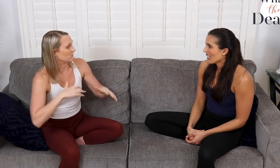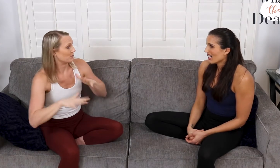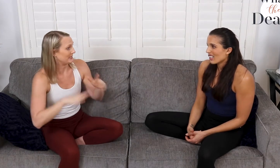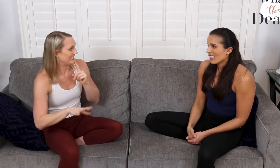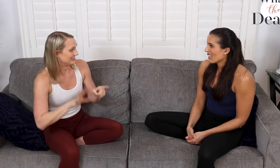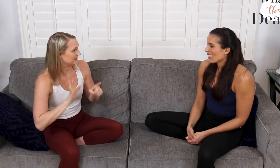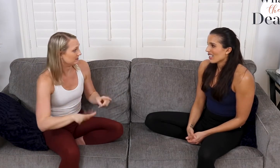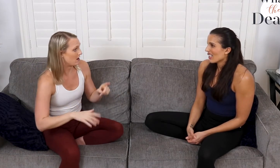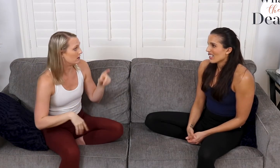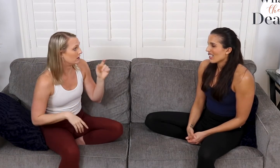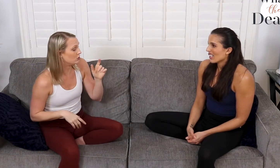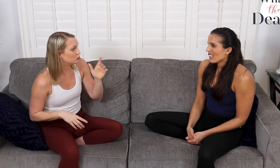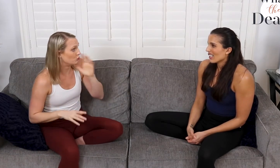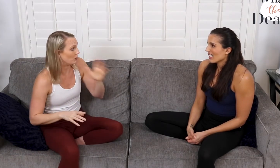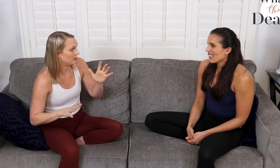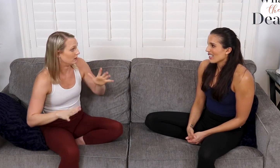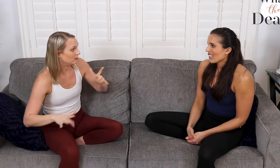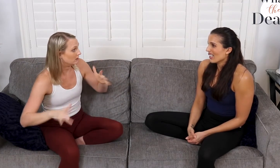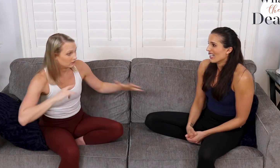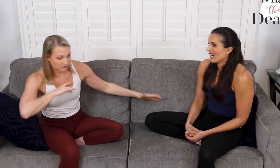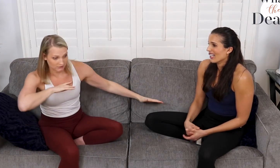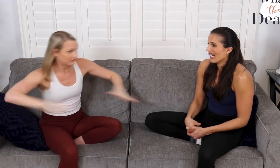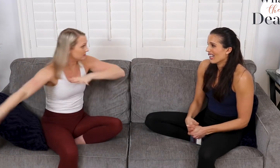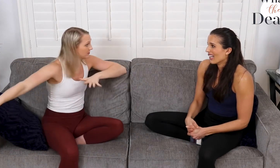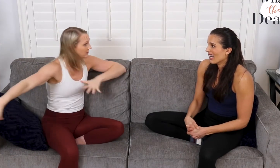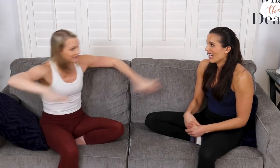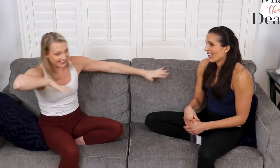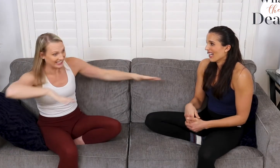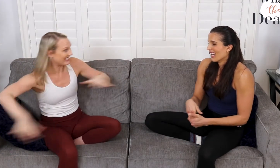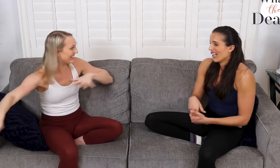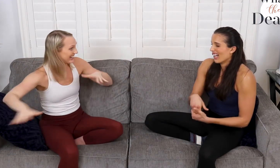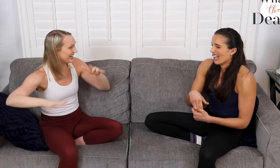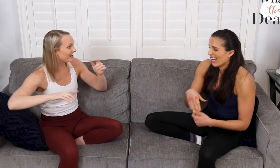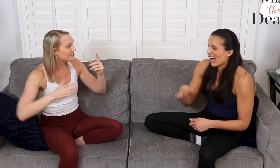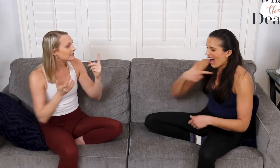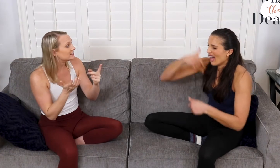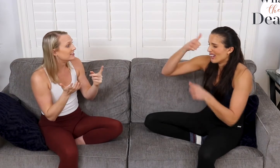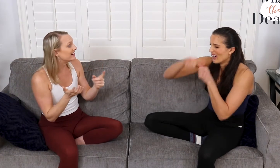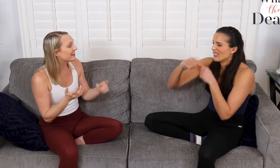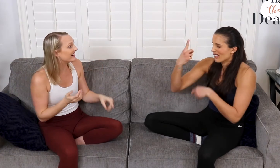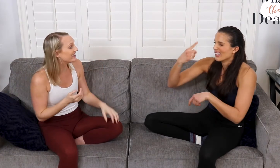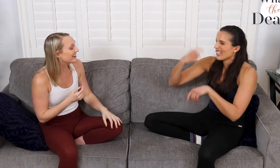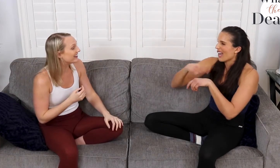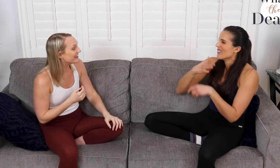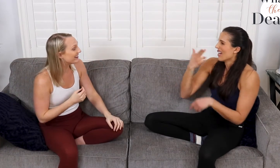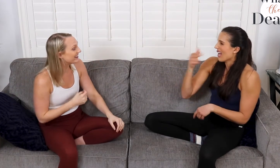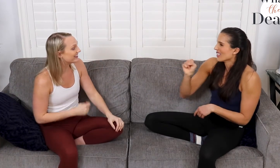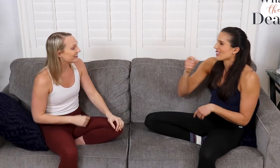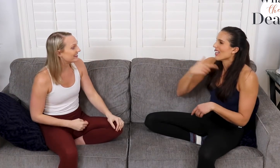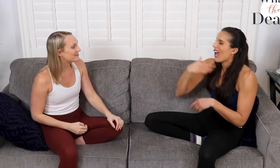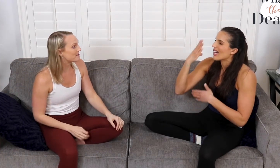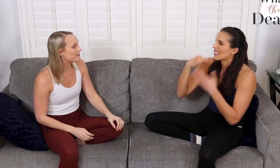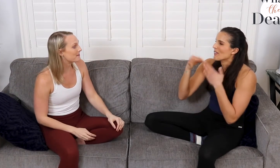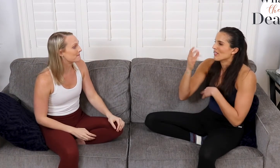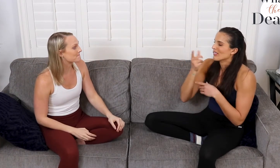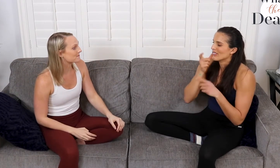And so there's a few different alternatives to that. My parents, growing up, I remember that they use flashing lights. It